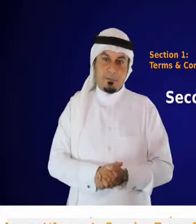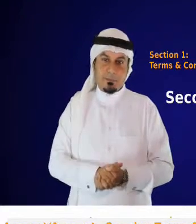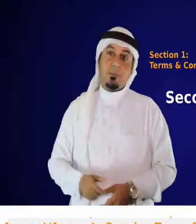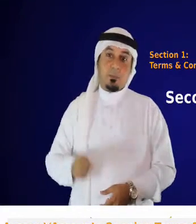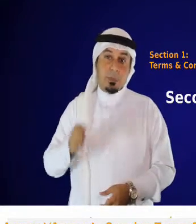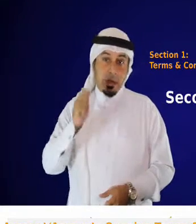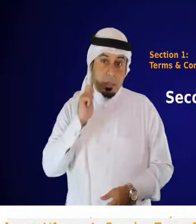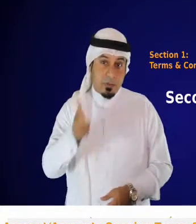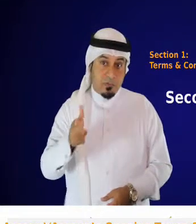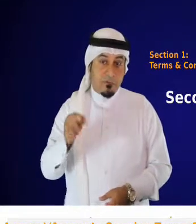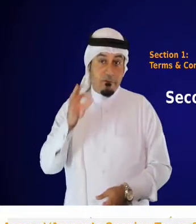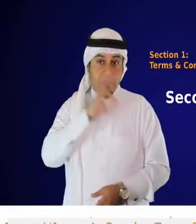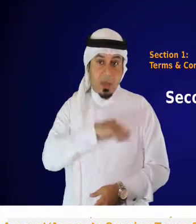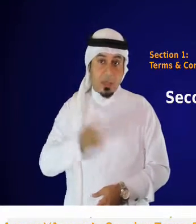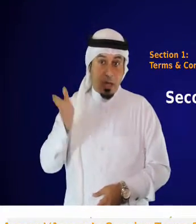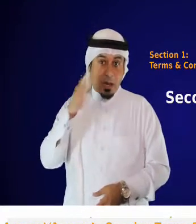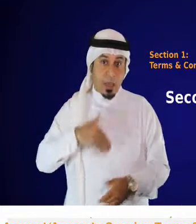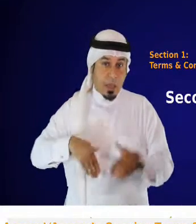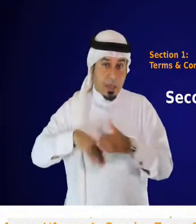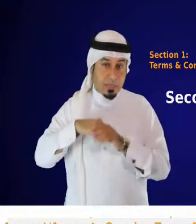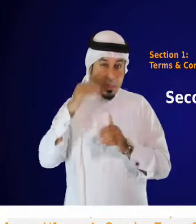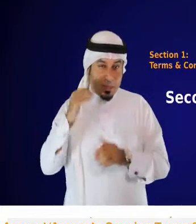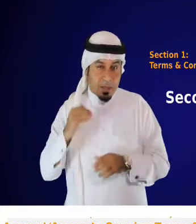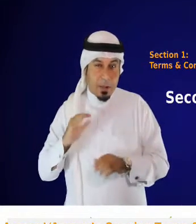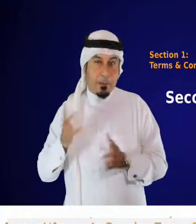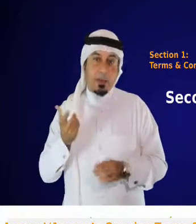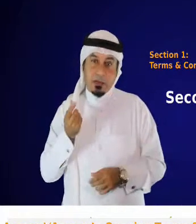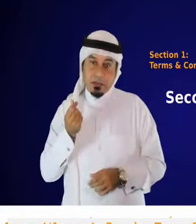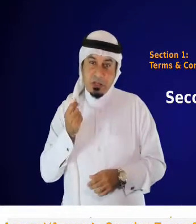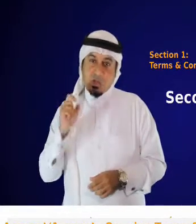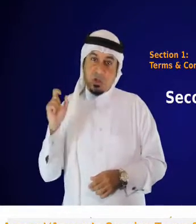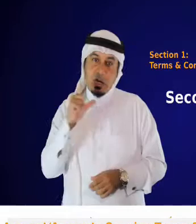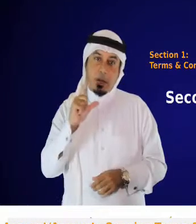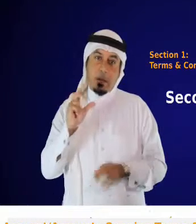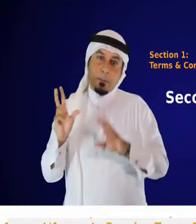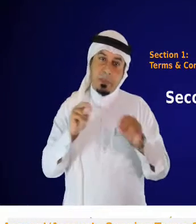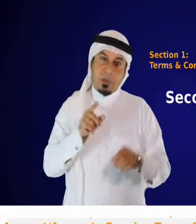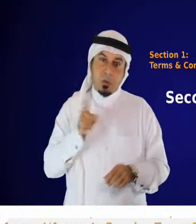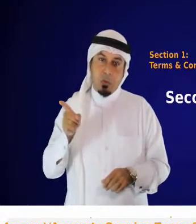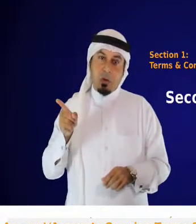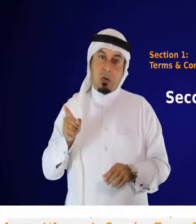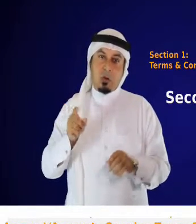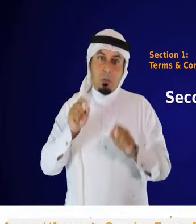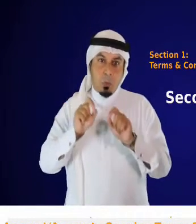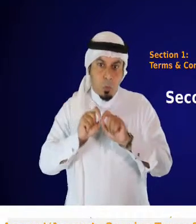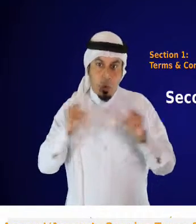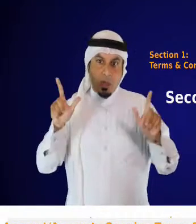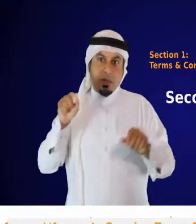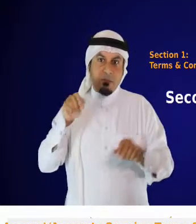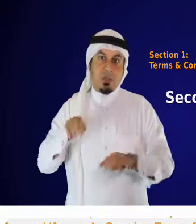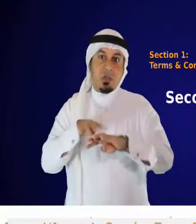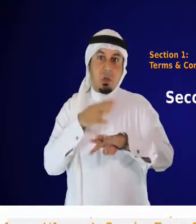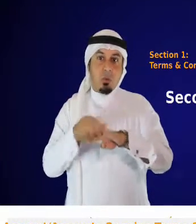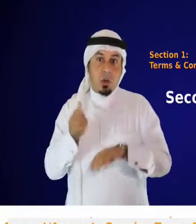3. Interest will be paid on a monthly minimum balance, as published in the bank's service charge schedule.